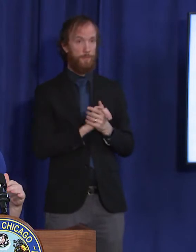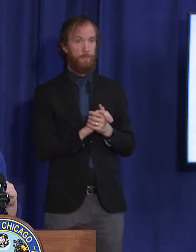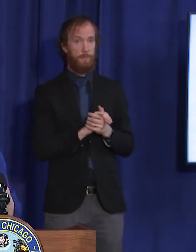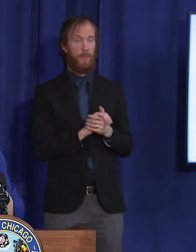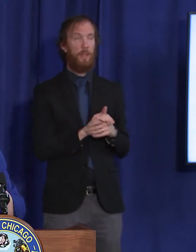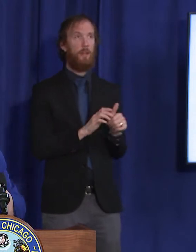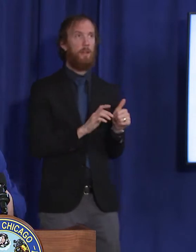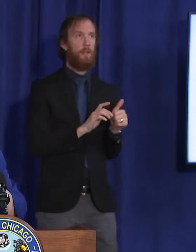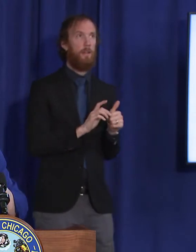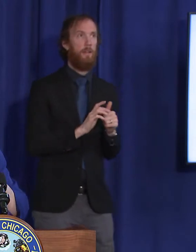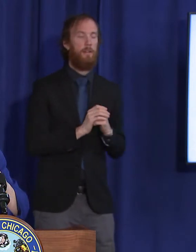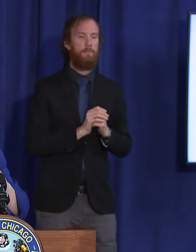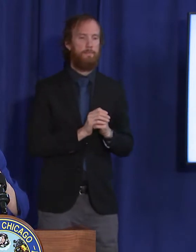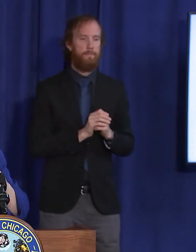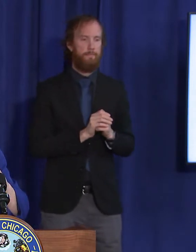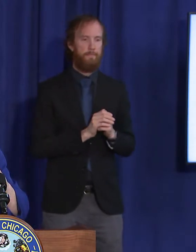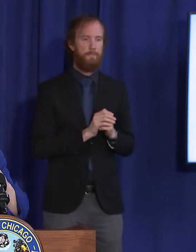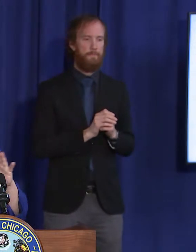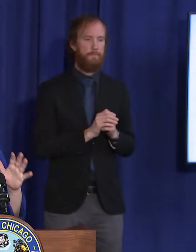say